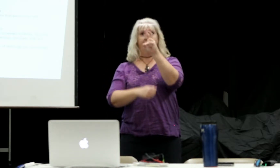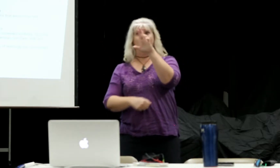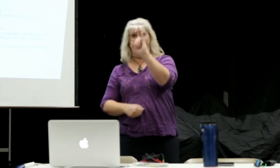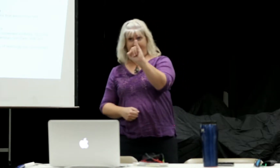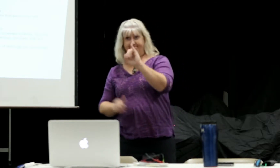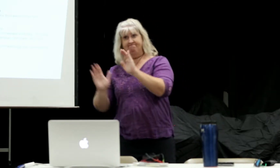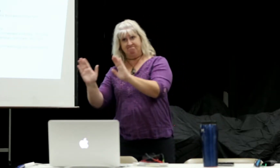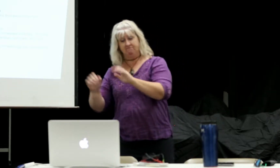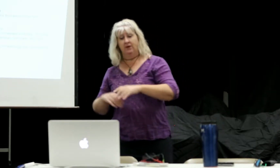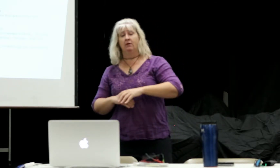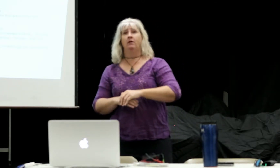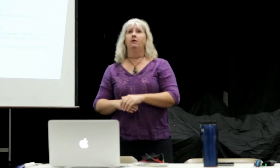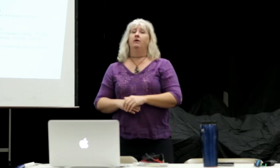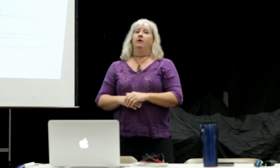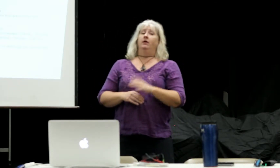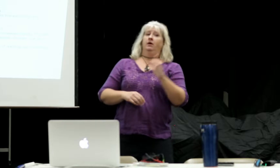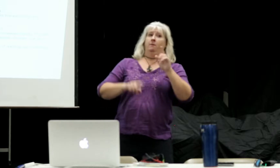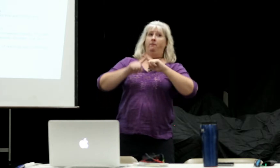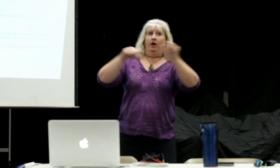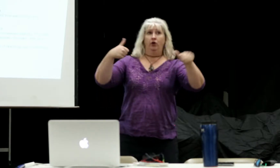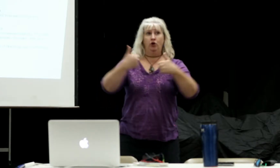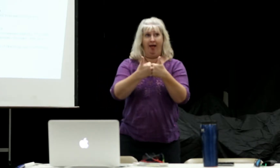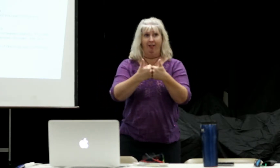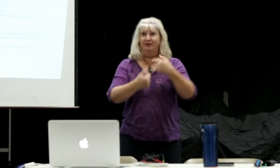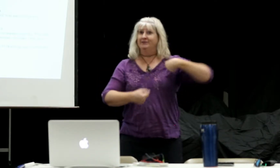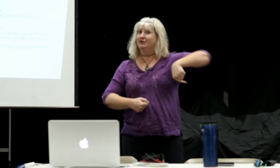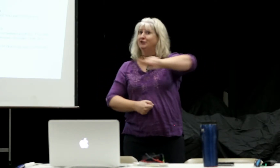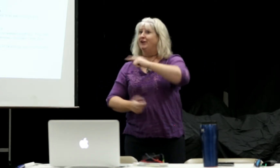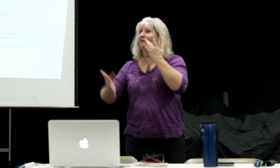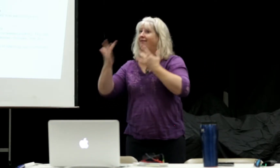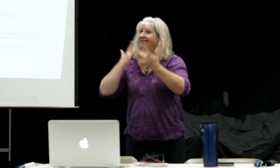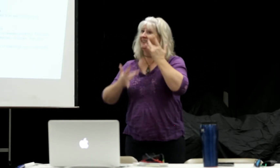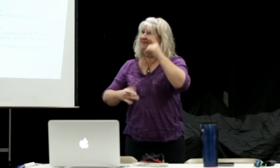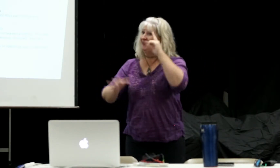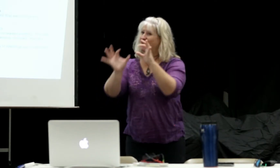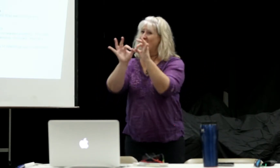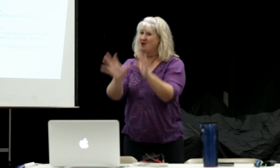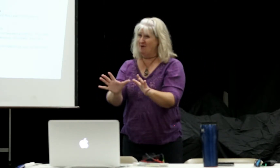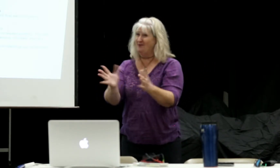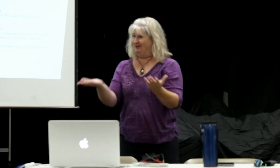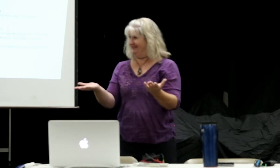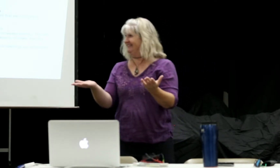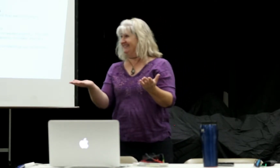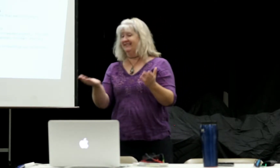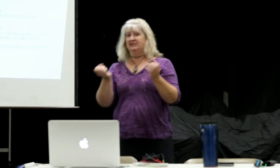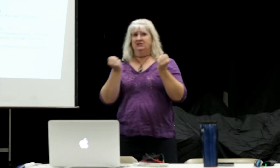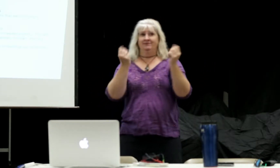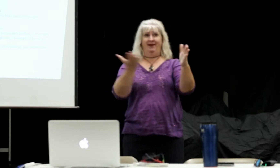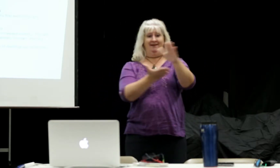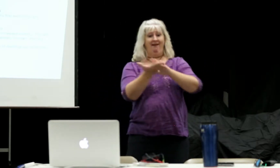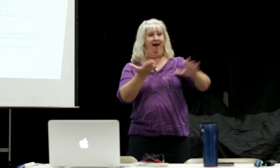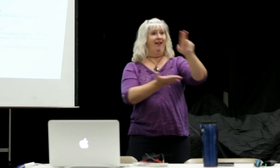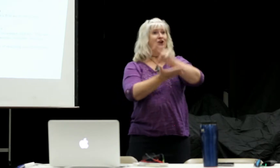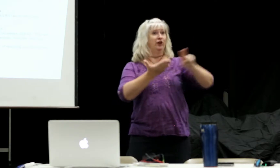not recommended to be served with VRI. The challenge, though, is the lack of availability of